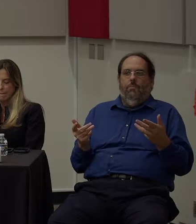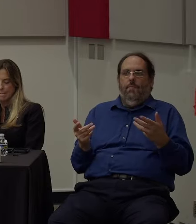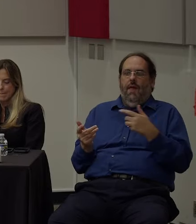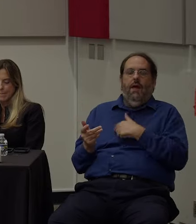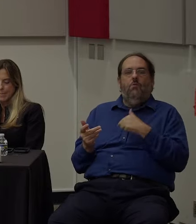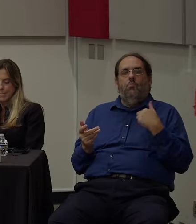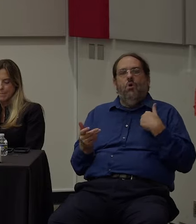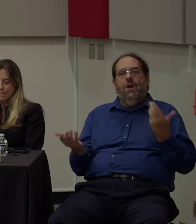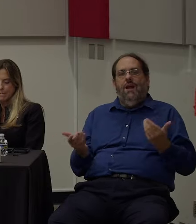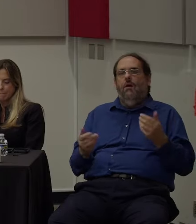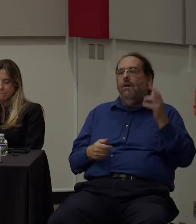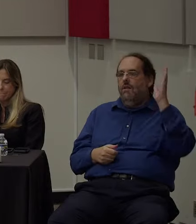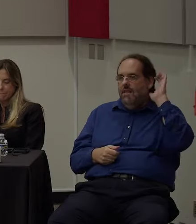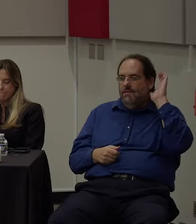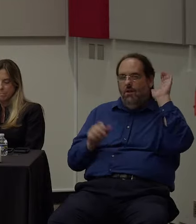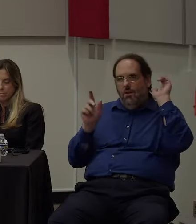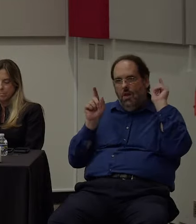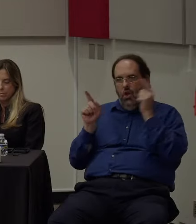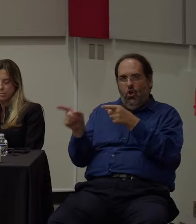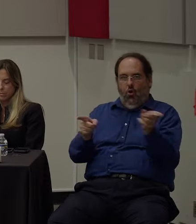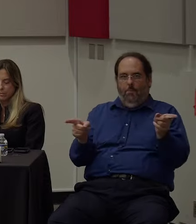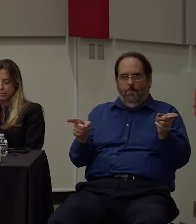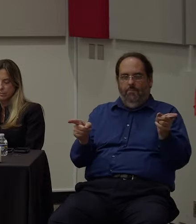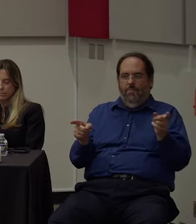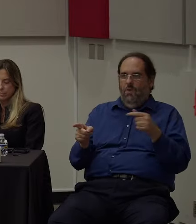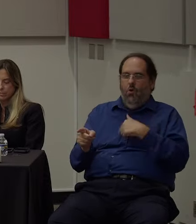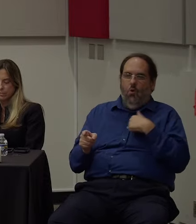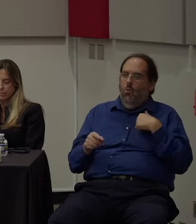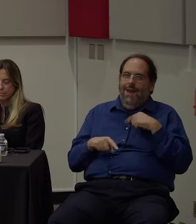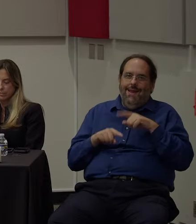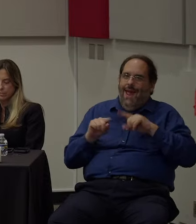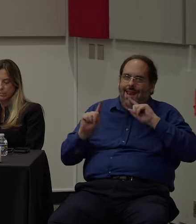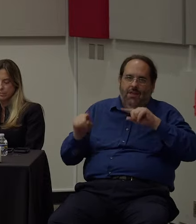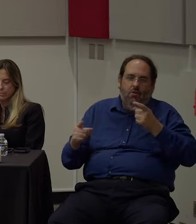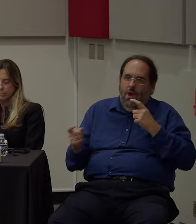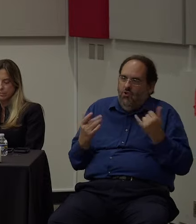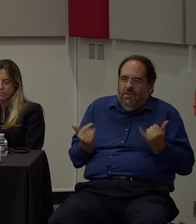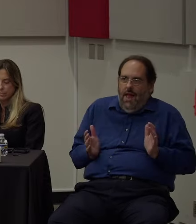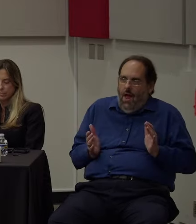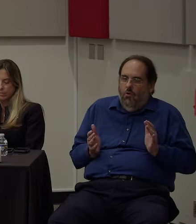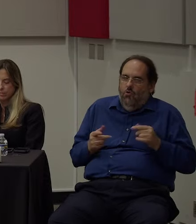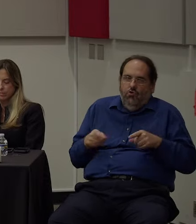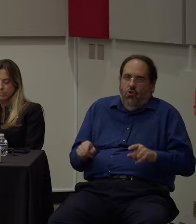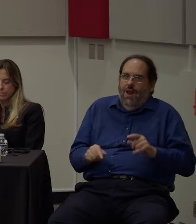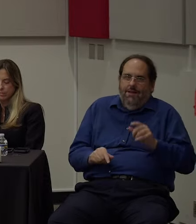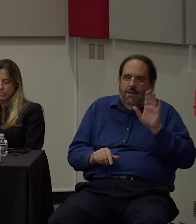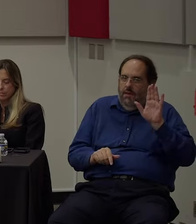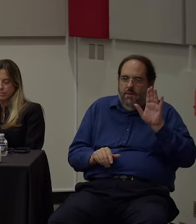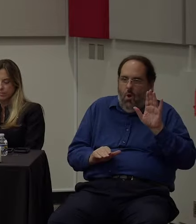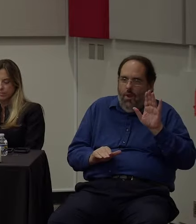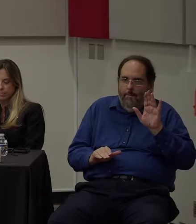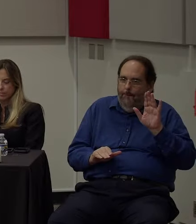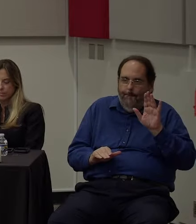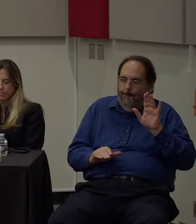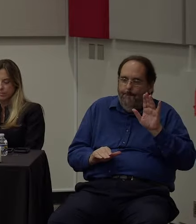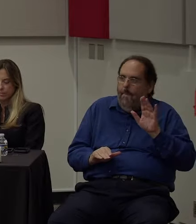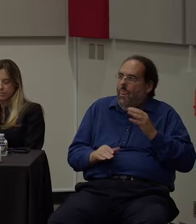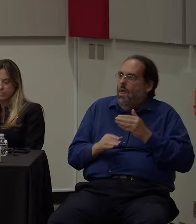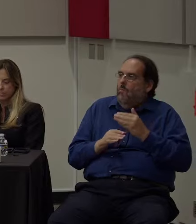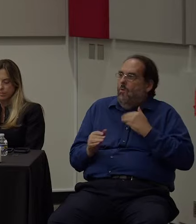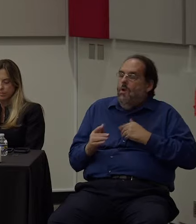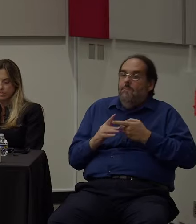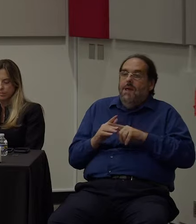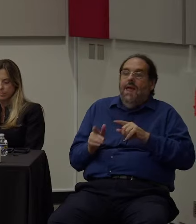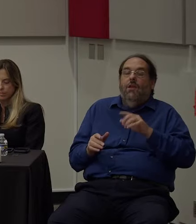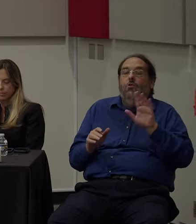and we are here to listen. So we won't be able to answer questions during your testimony. Before